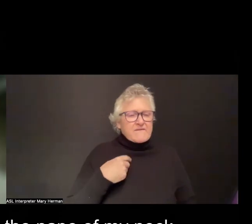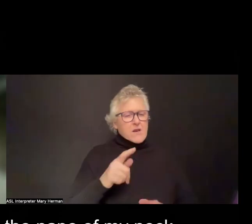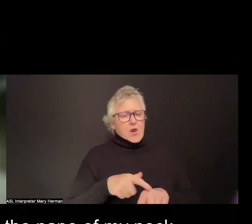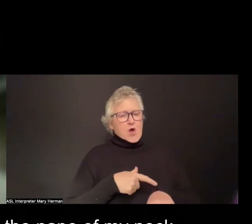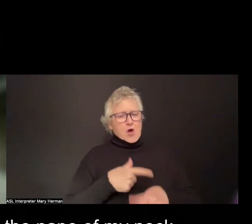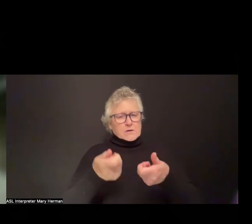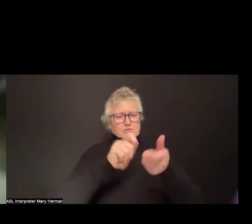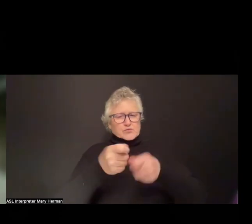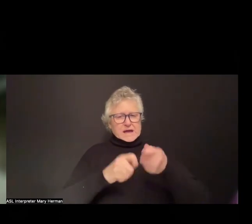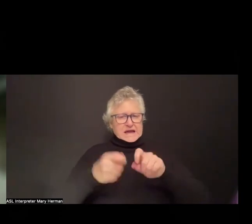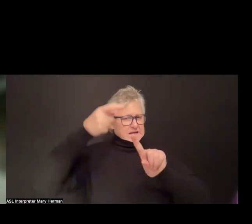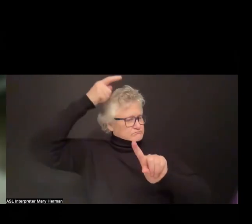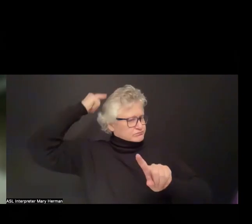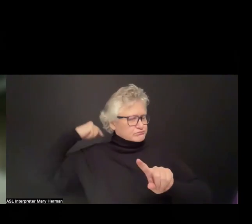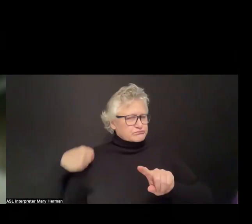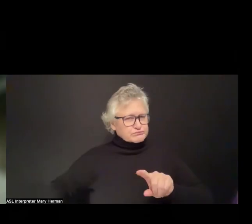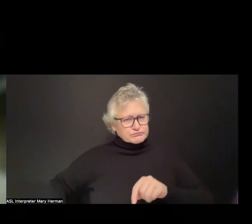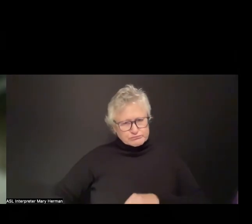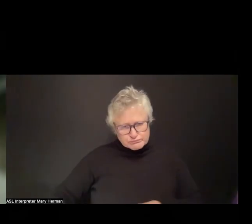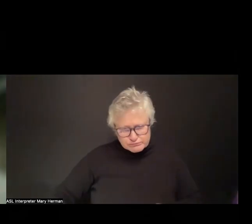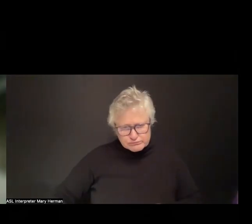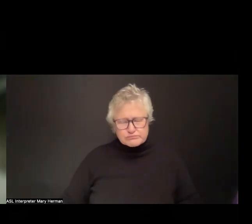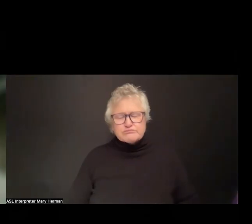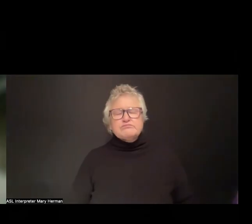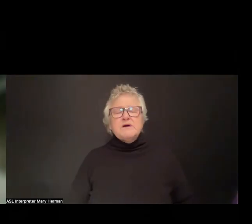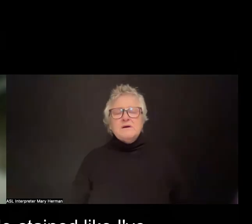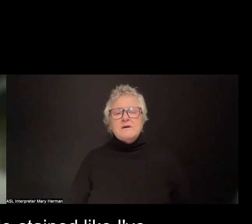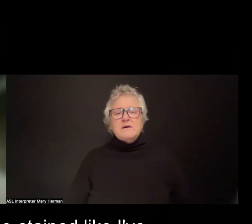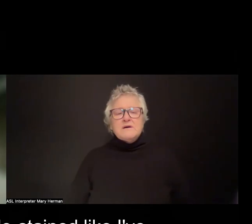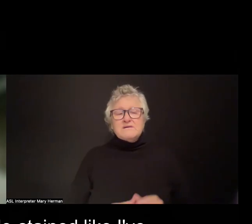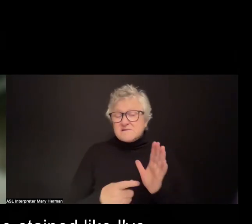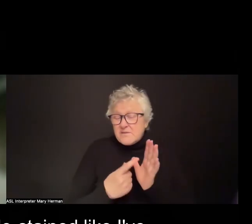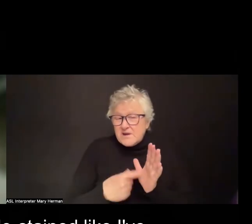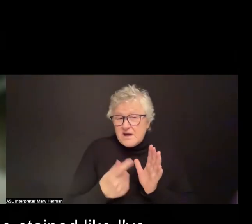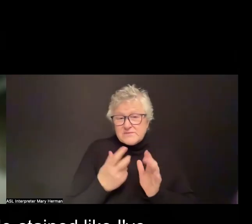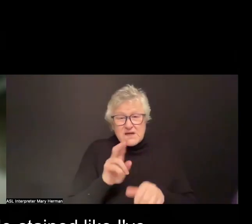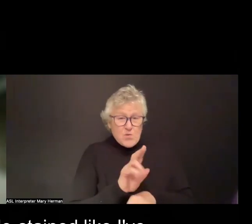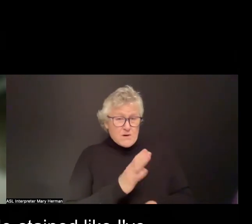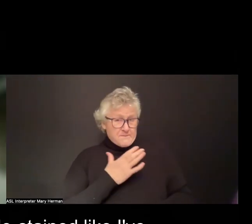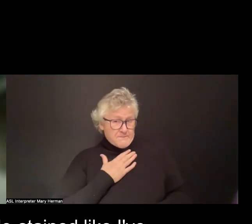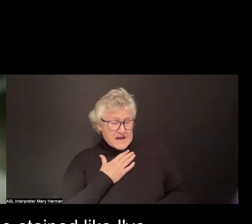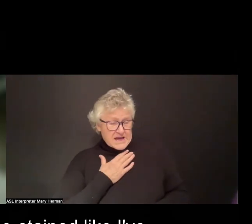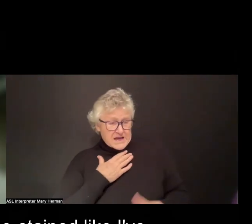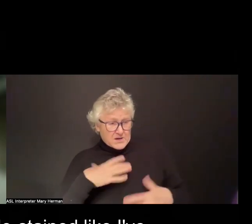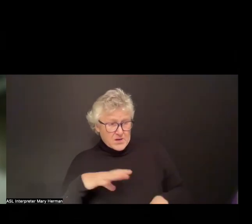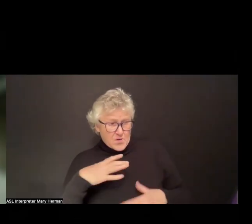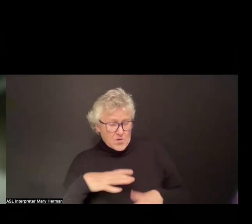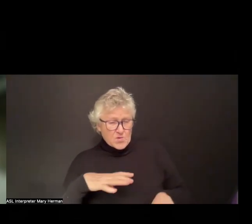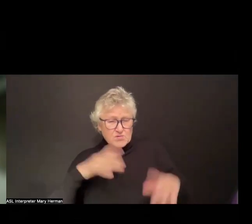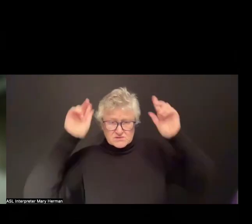usually, or sometimes one of Mrs. Tomlinson's discarded linen caps. My face is freckle-stained like I've been sprinkled with gingerbread